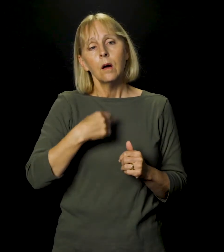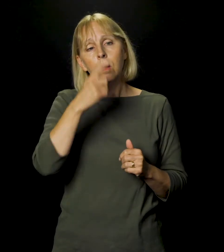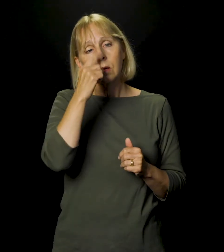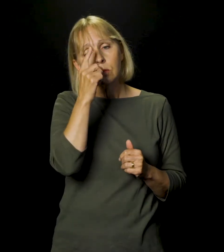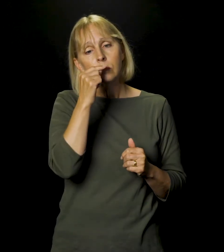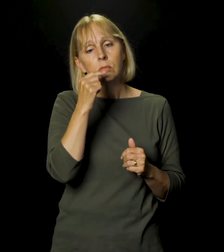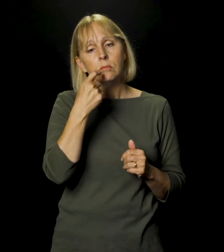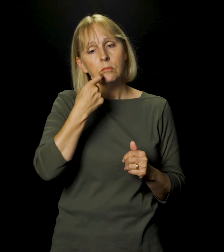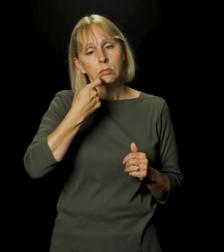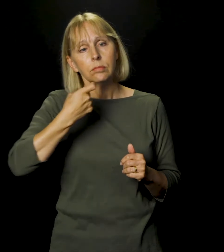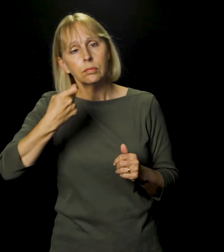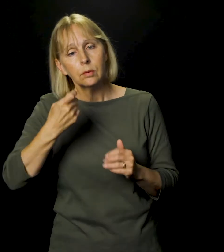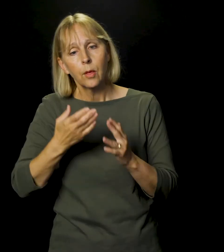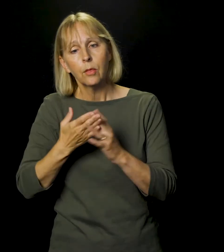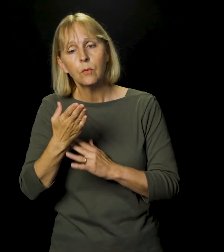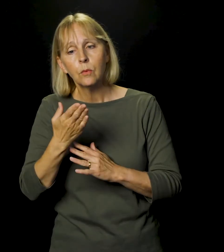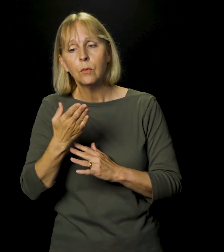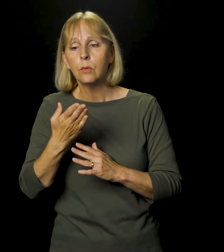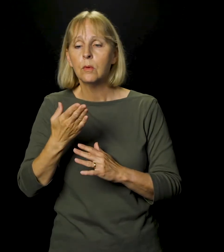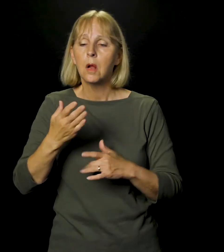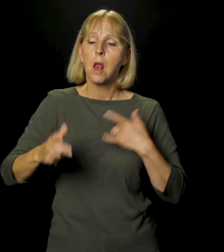convenient, accessible half-truths.